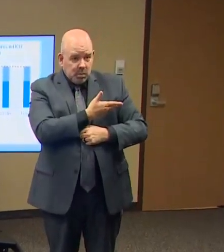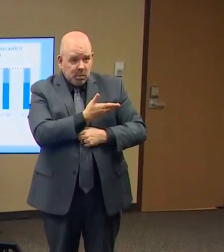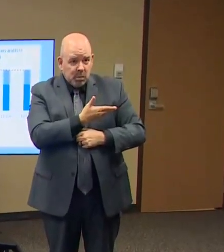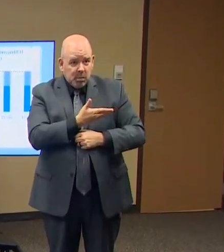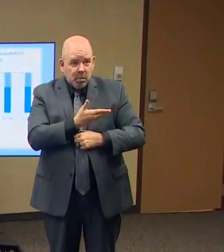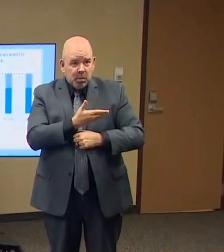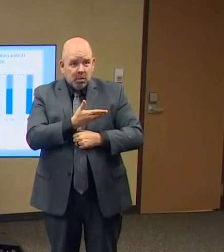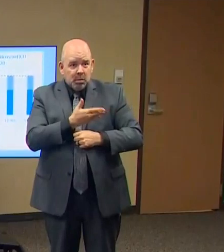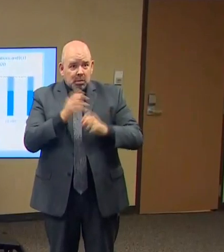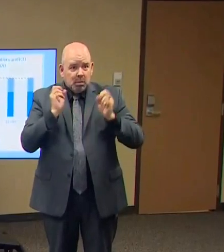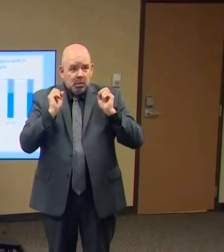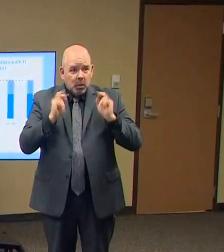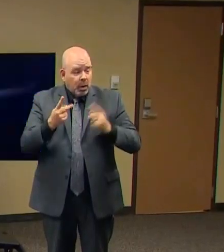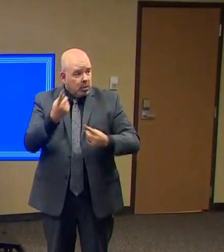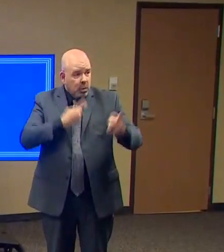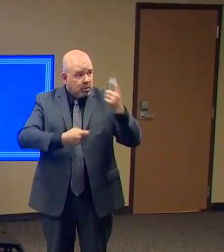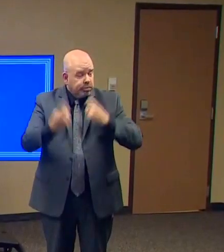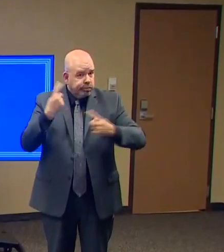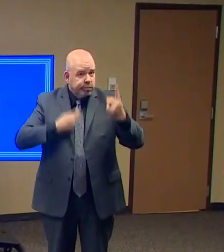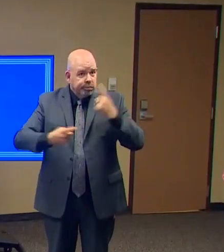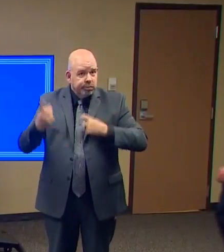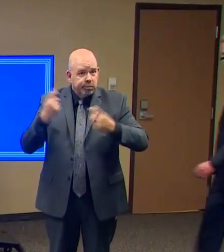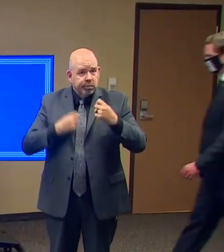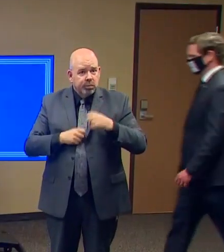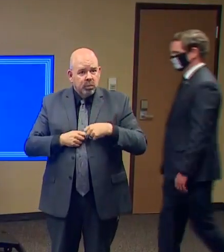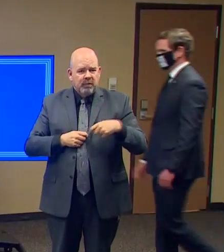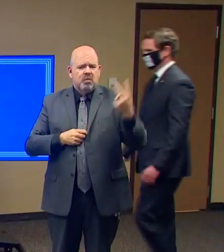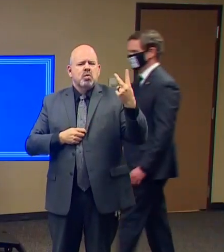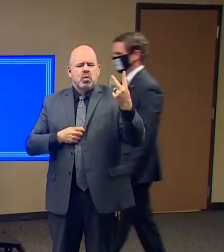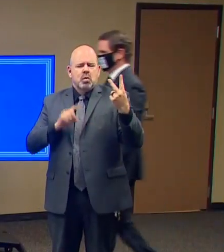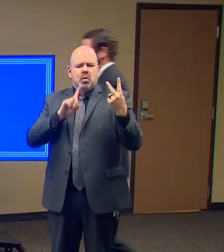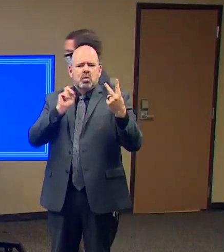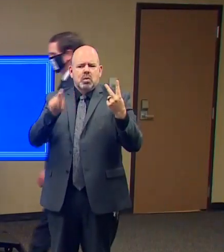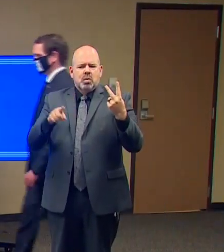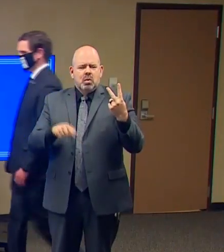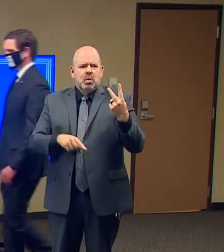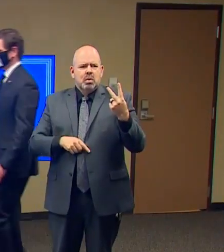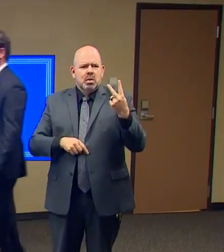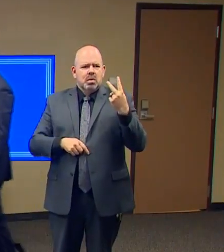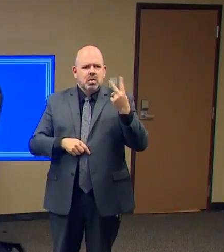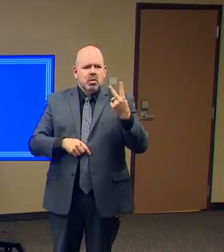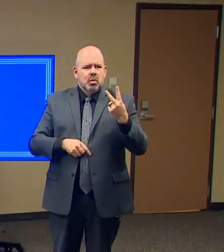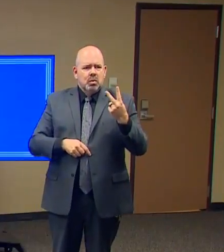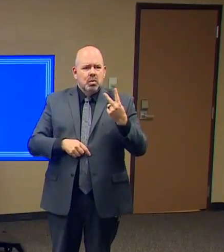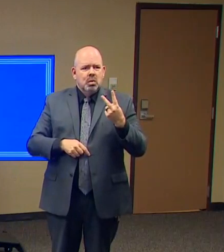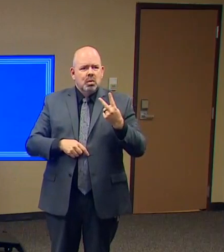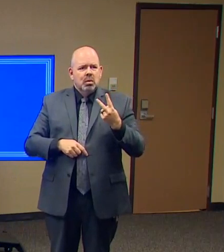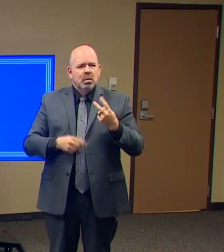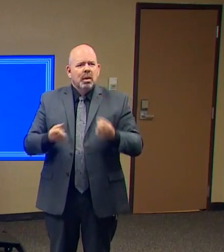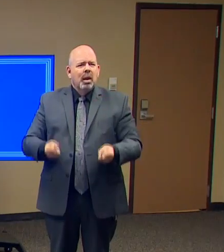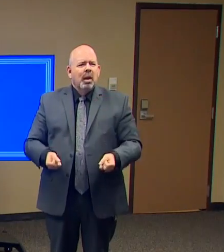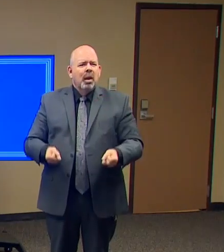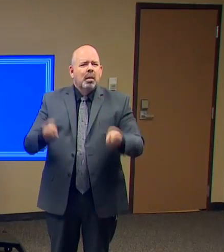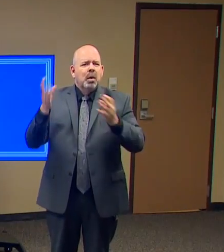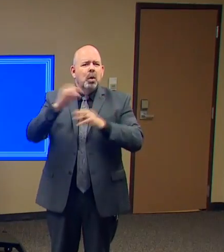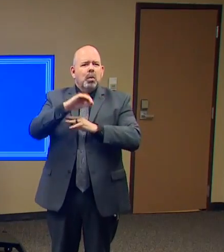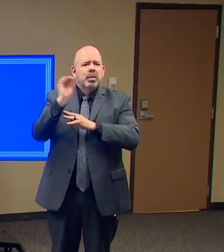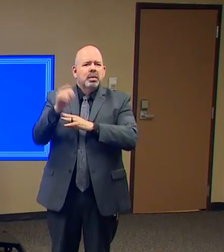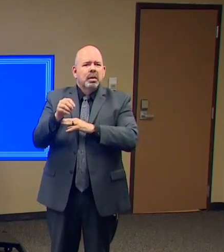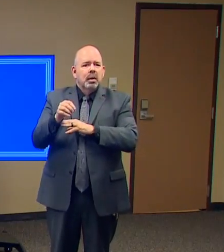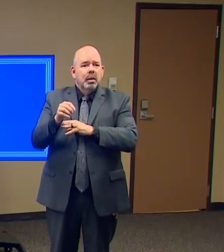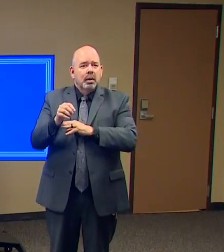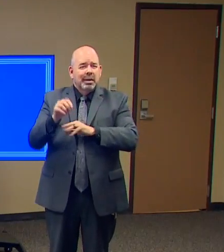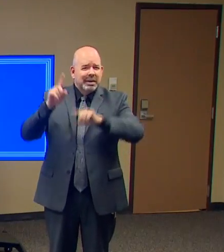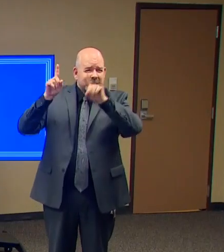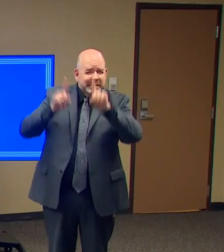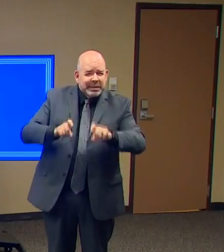Anybody have any questions? I got two questions. Do we have a percentage of total tests that are being done compared